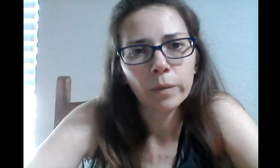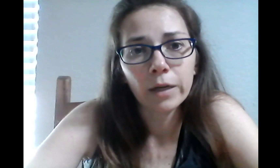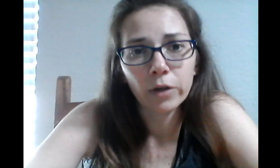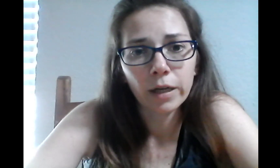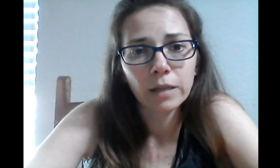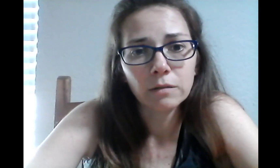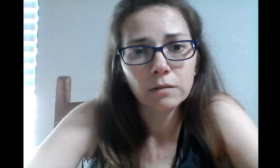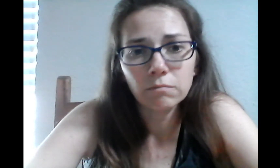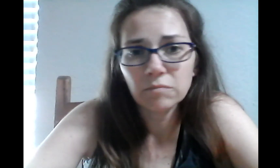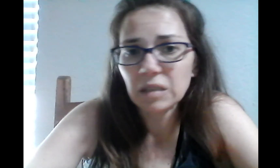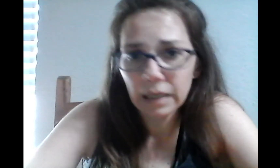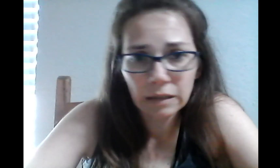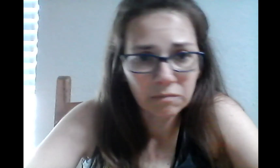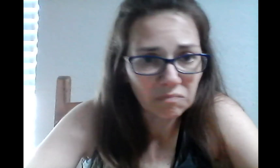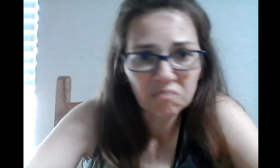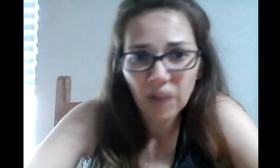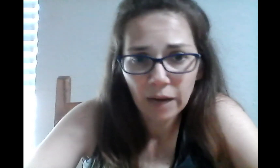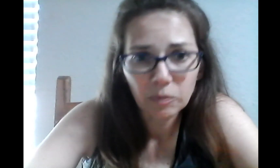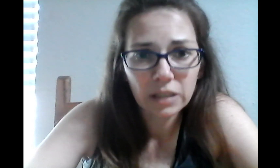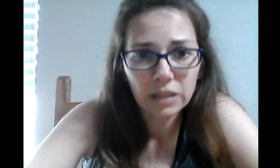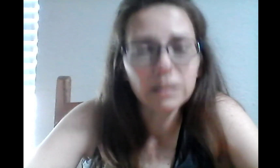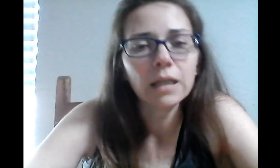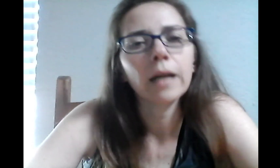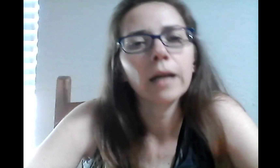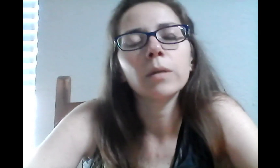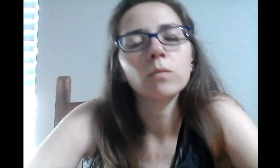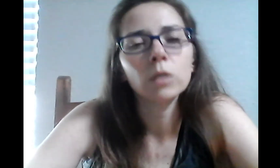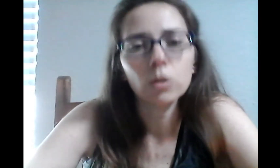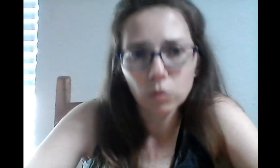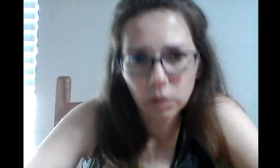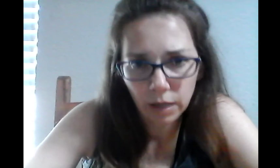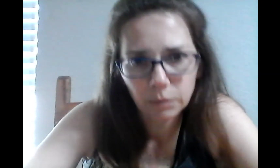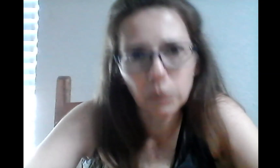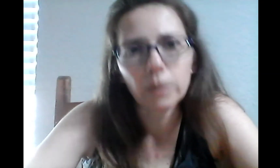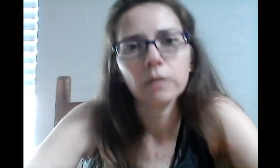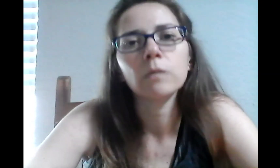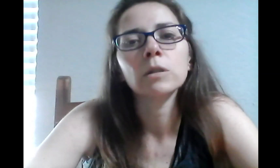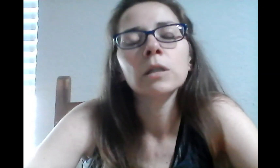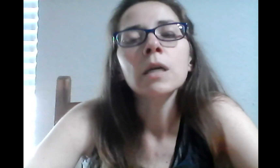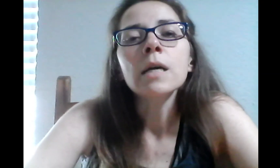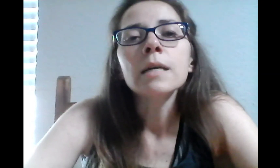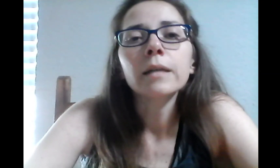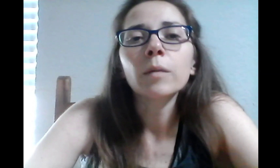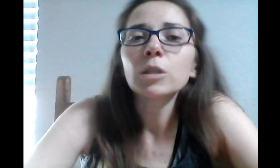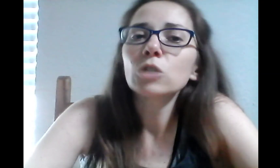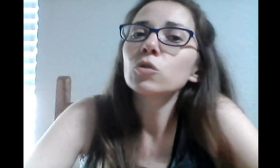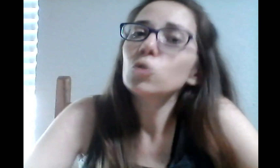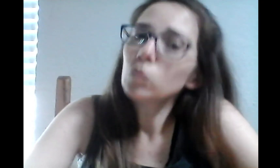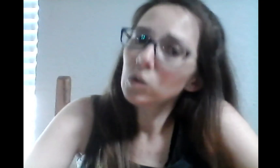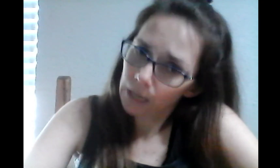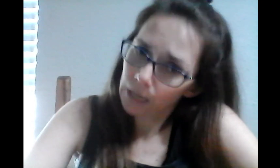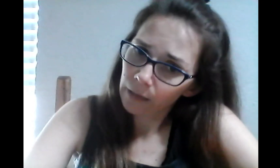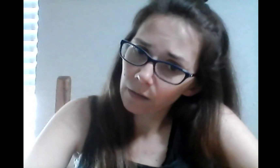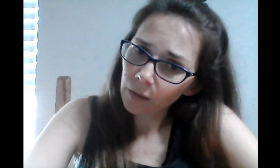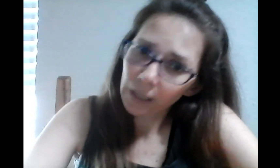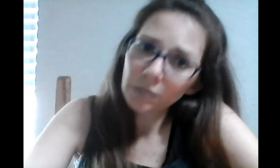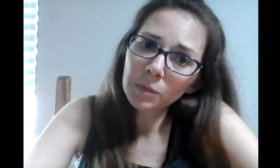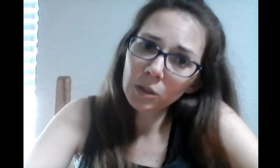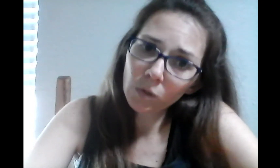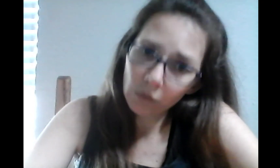hearing aids 95% of the time, and we do use a lot of spoken language. Now, my children do know sign, and my husband do know